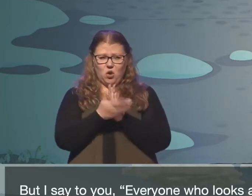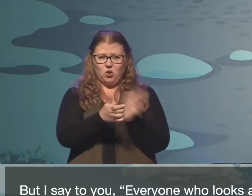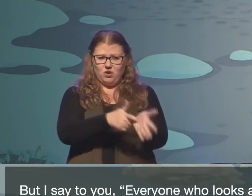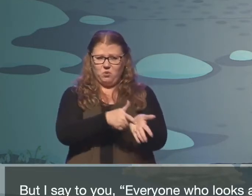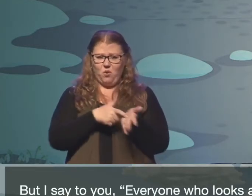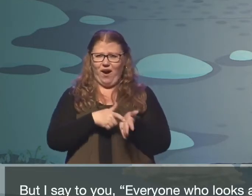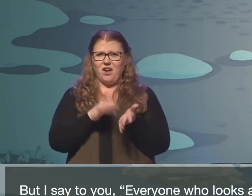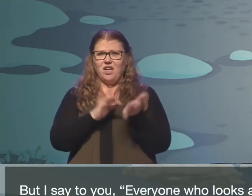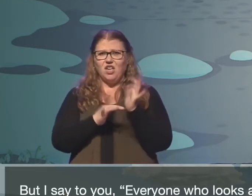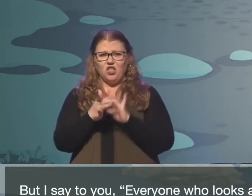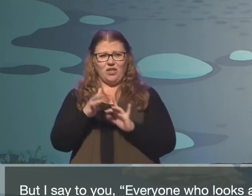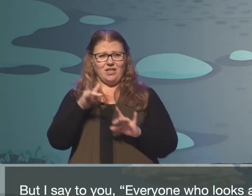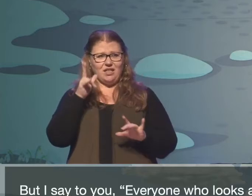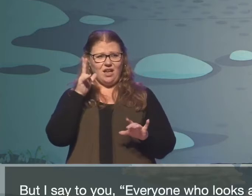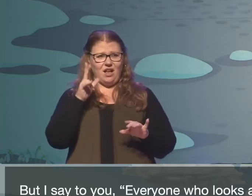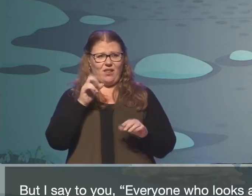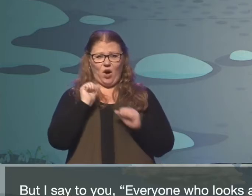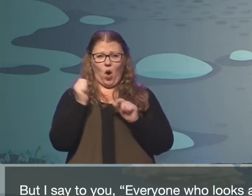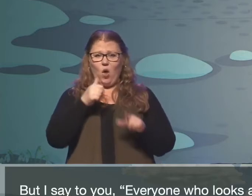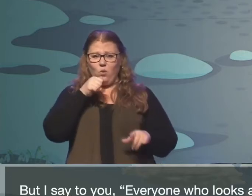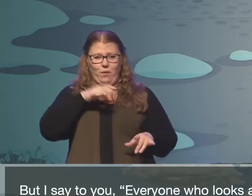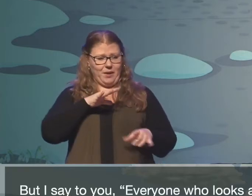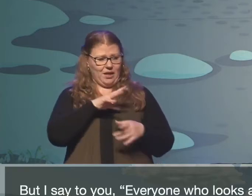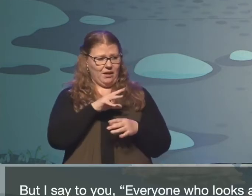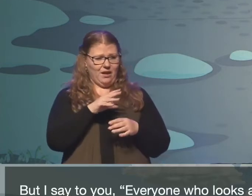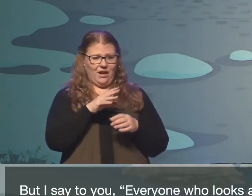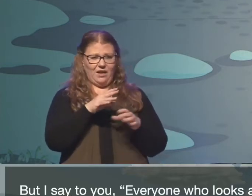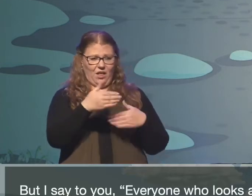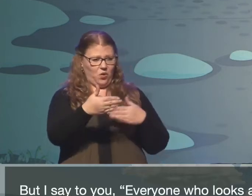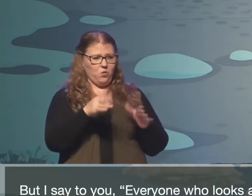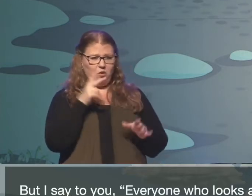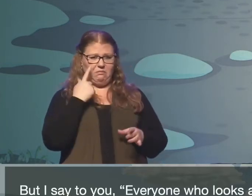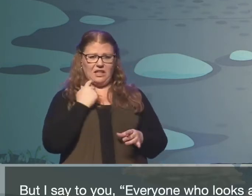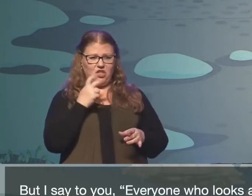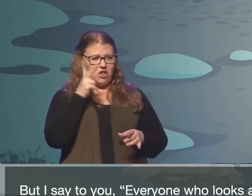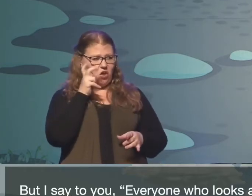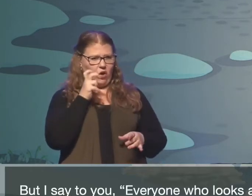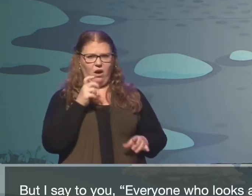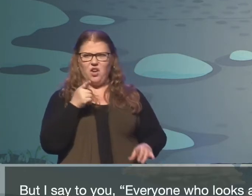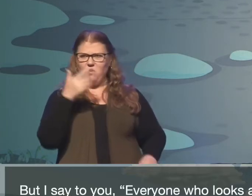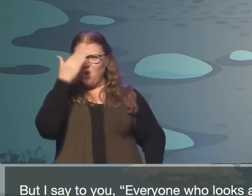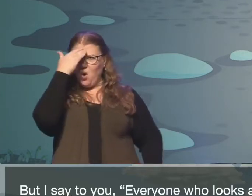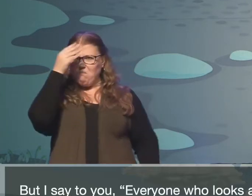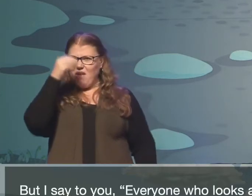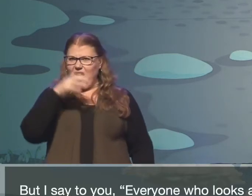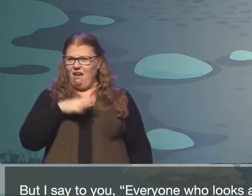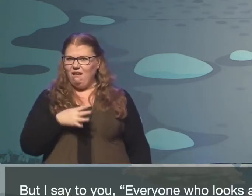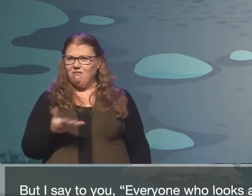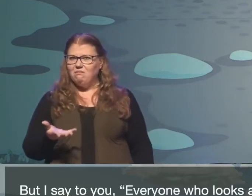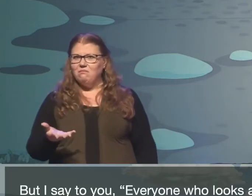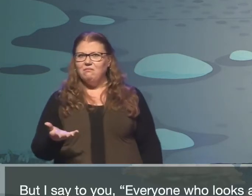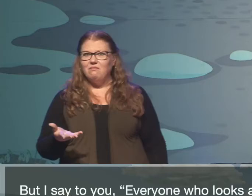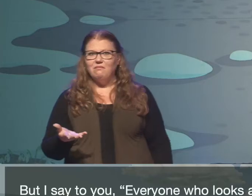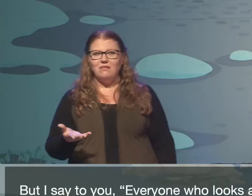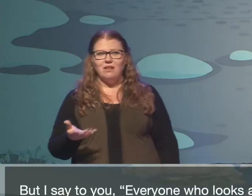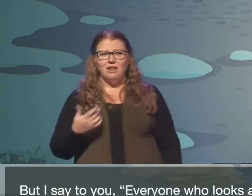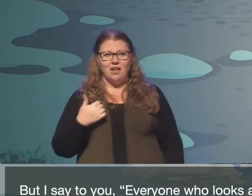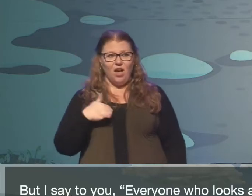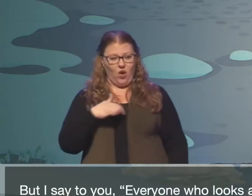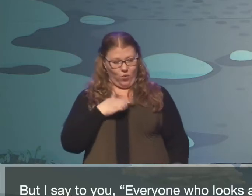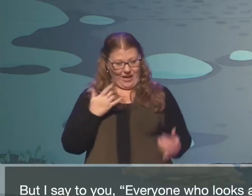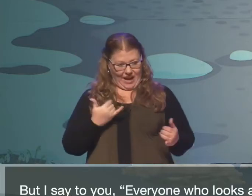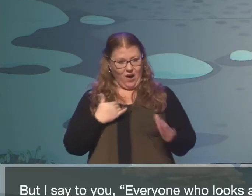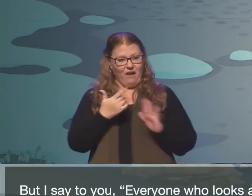heard, like all the women in the room have just heard, oh, like they know men. They're like, we now